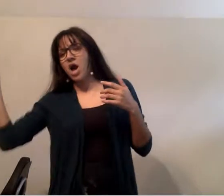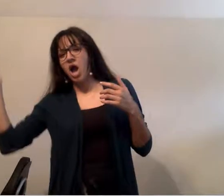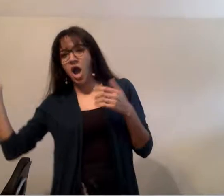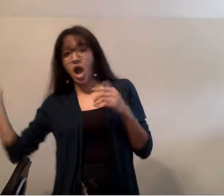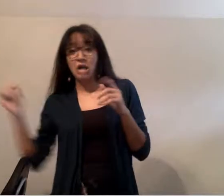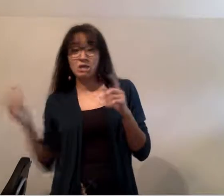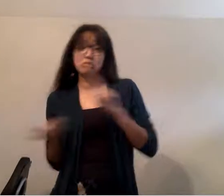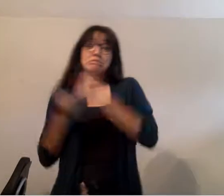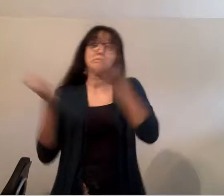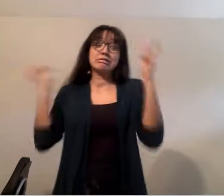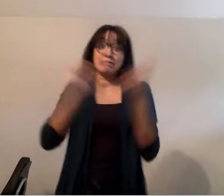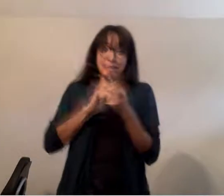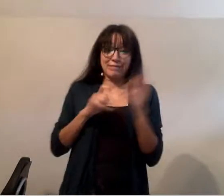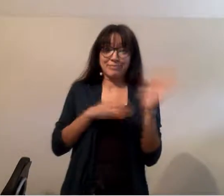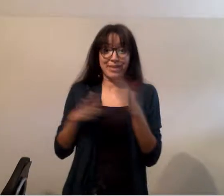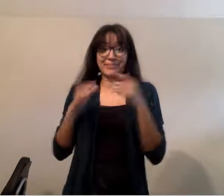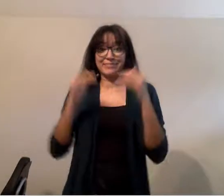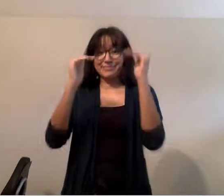plan.